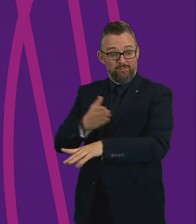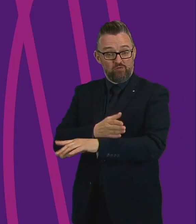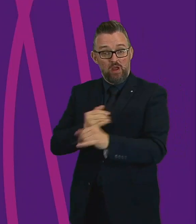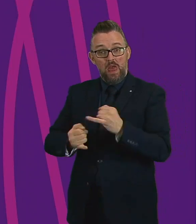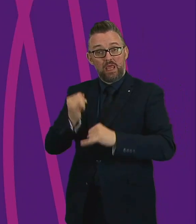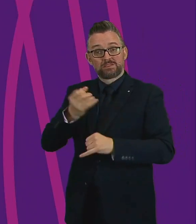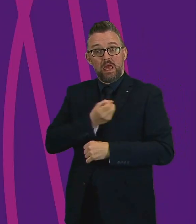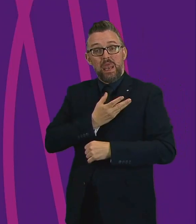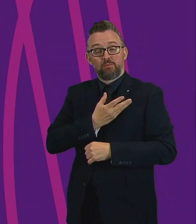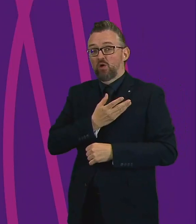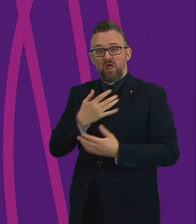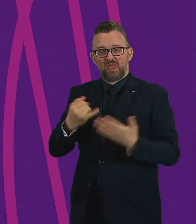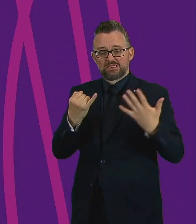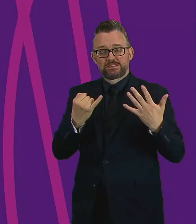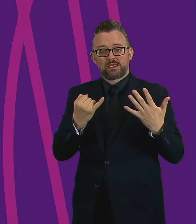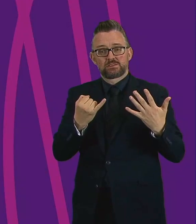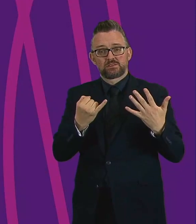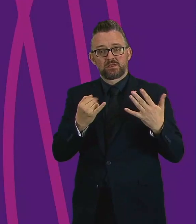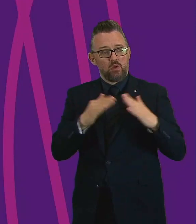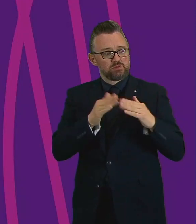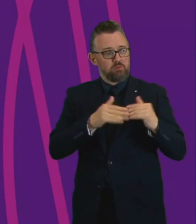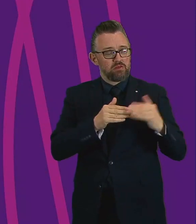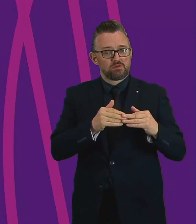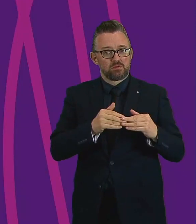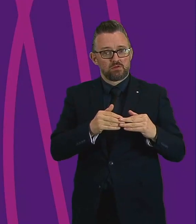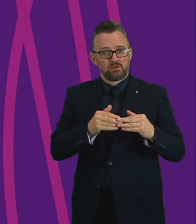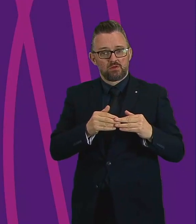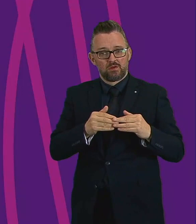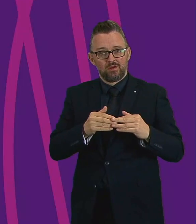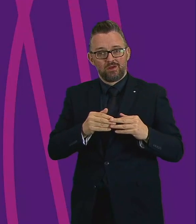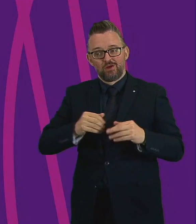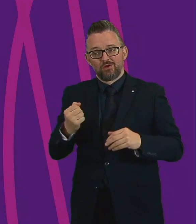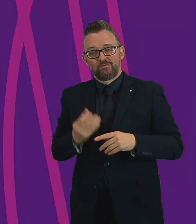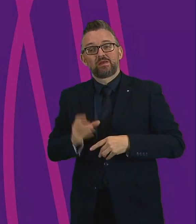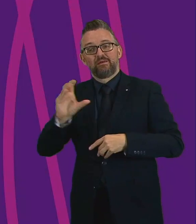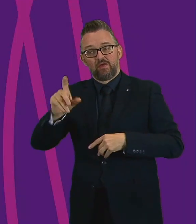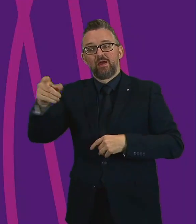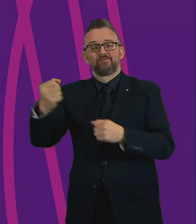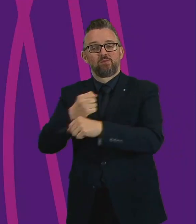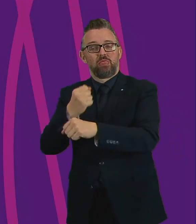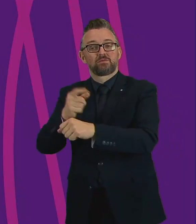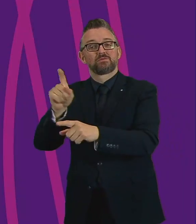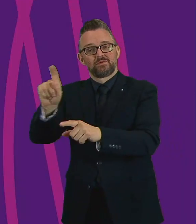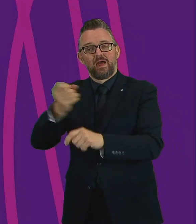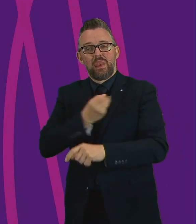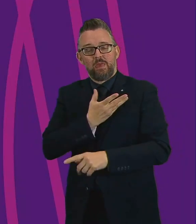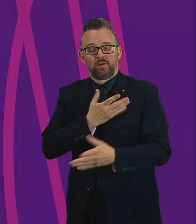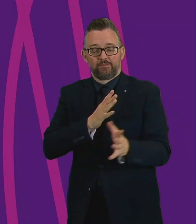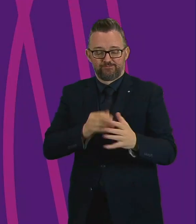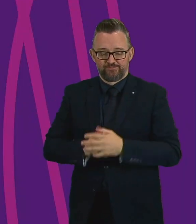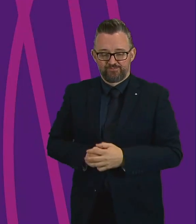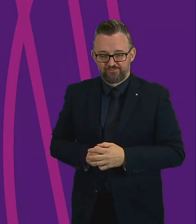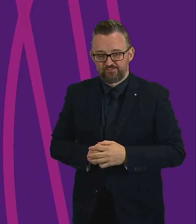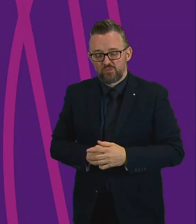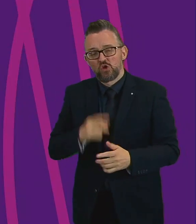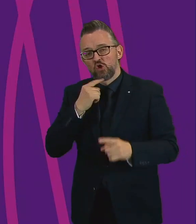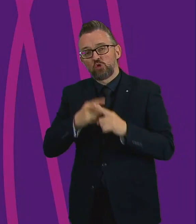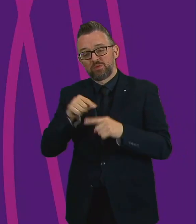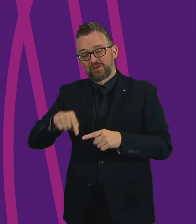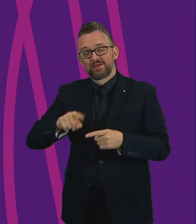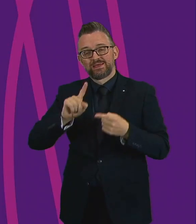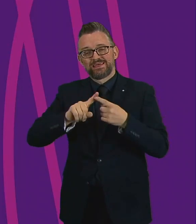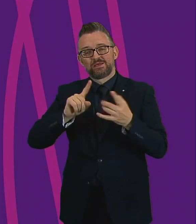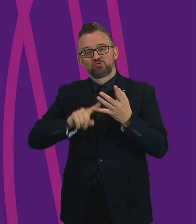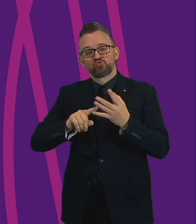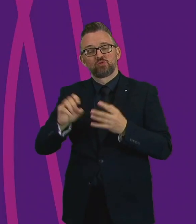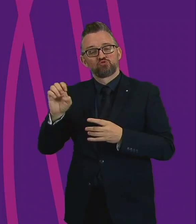Labour administration in Shetland. Before the pandemic hit home, ministers decided that EU students studying in Scotland from this autumn would have their